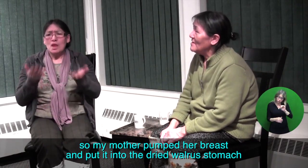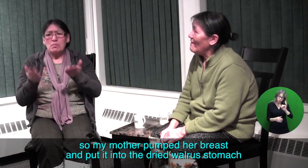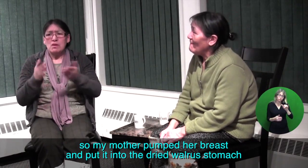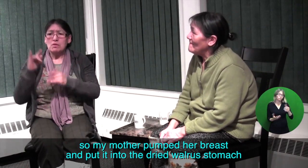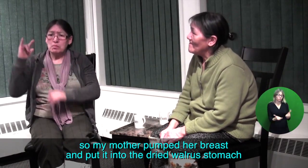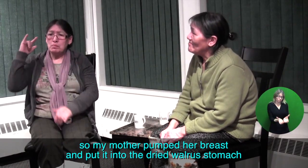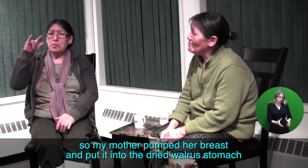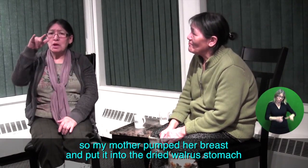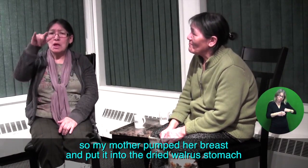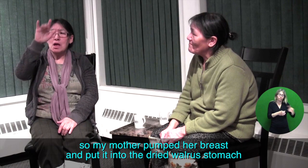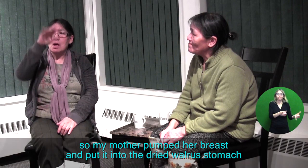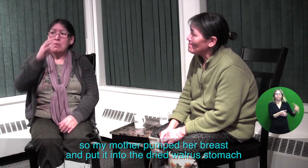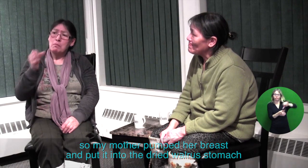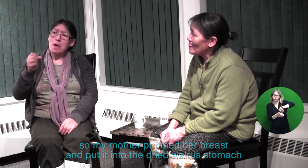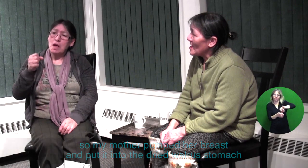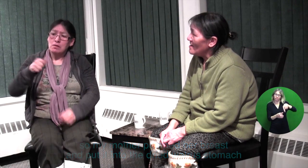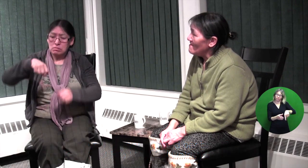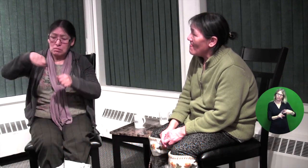Yeah.